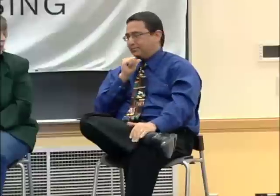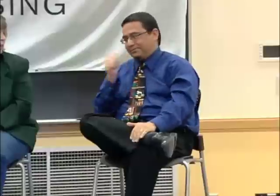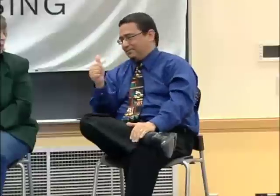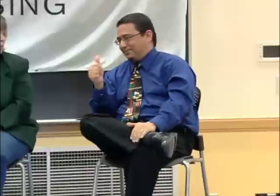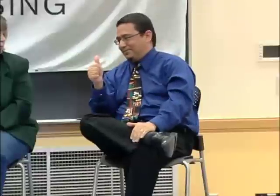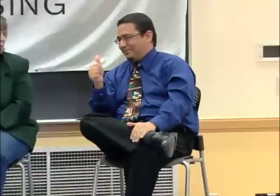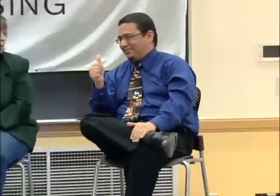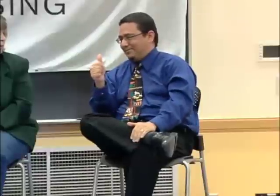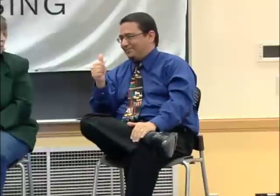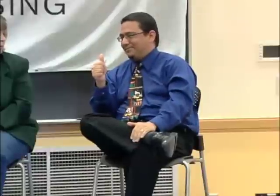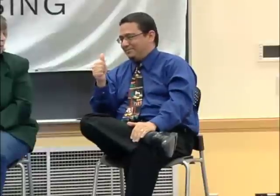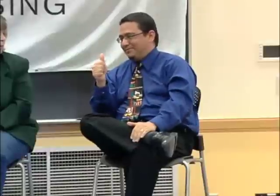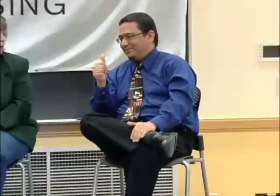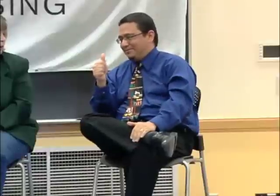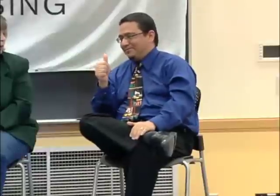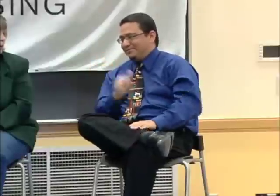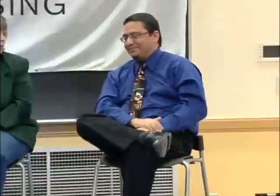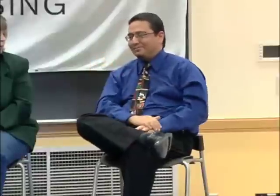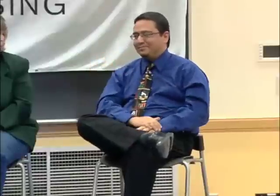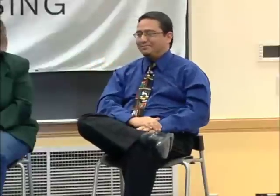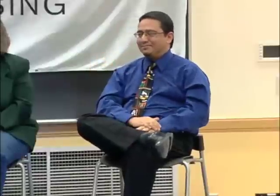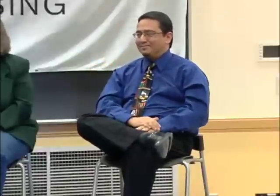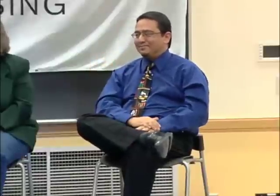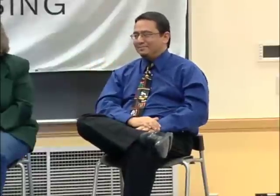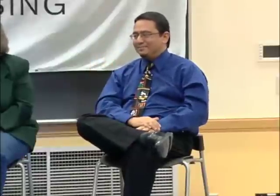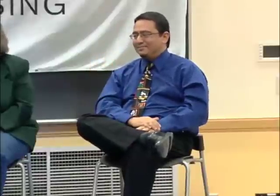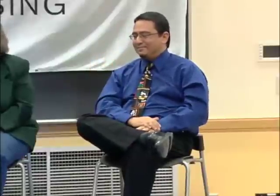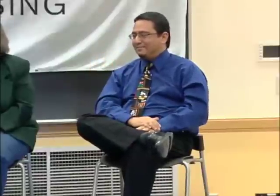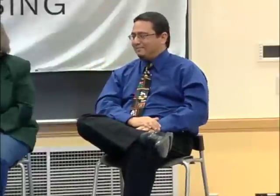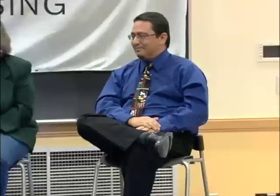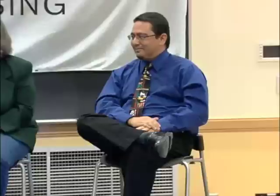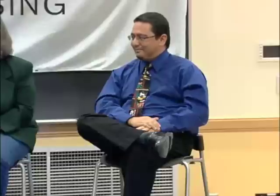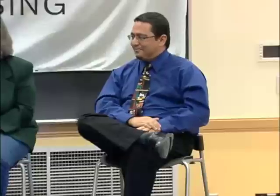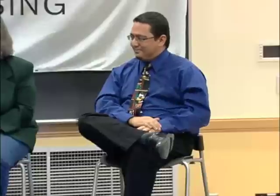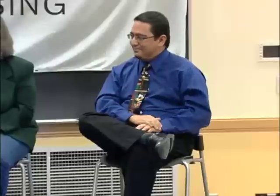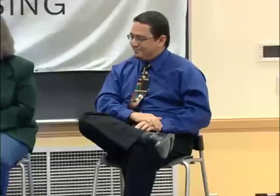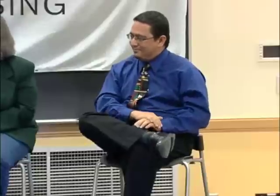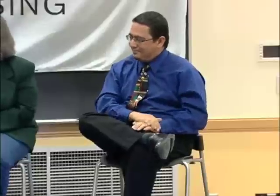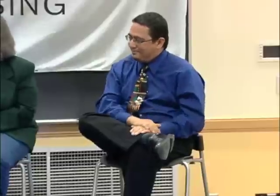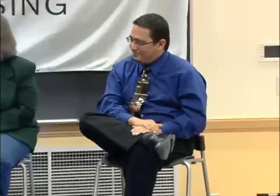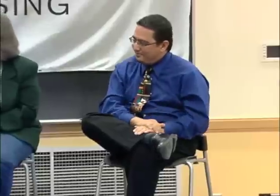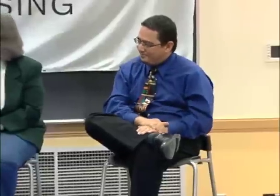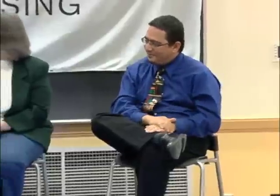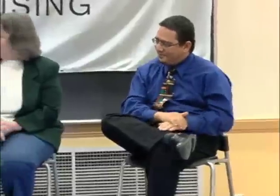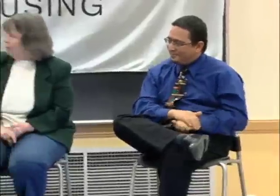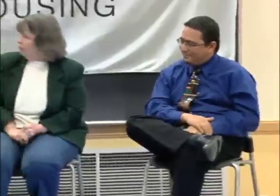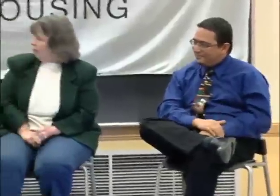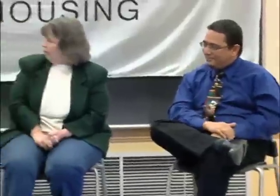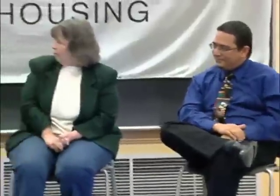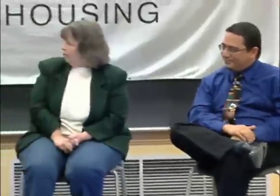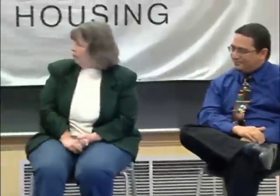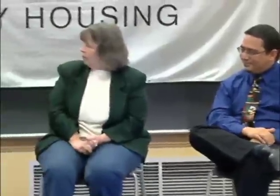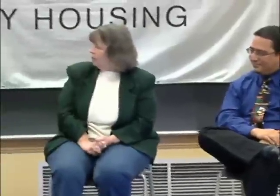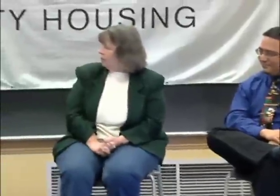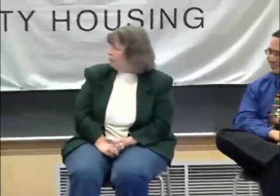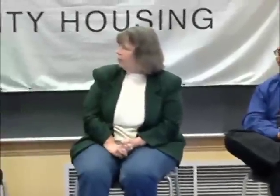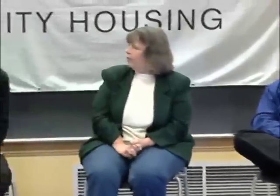work. Sometimes it can't. And Heidi says, I would like to add, I know